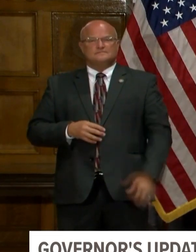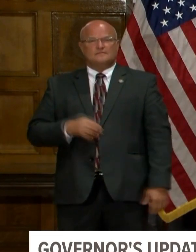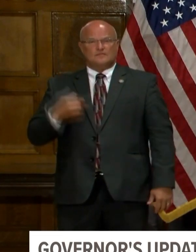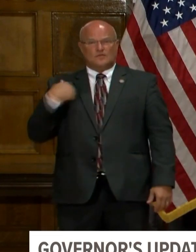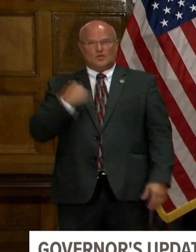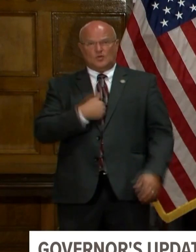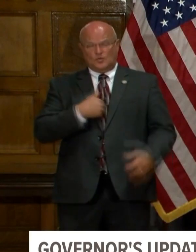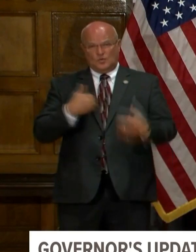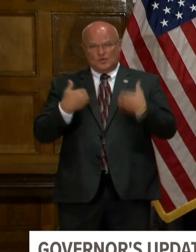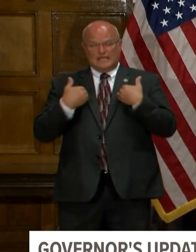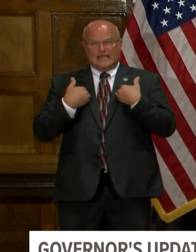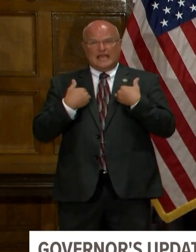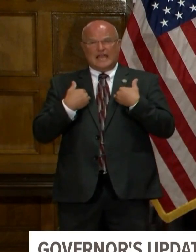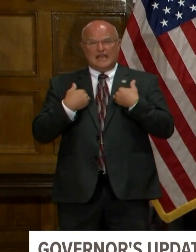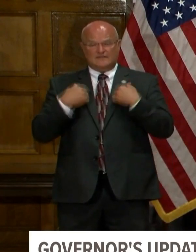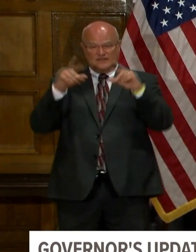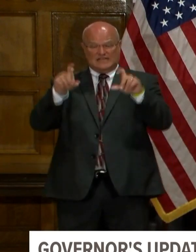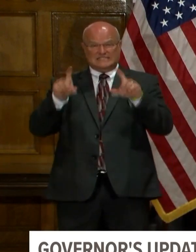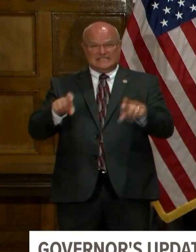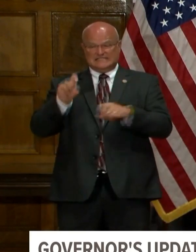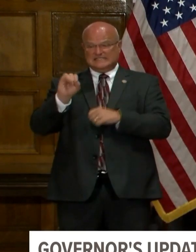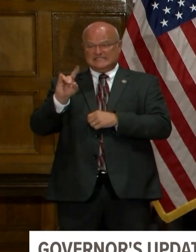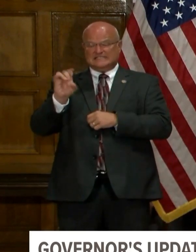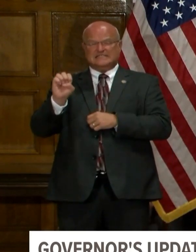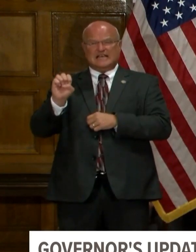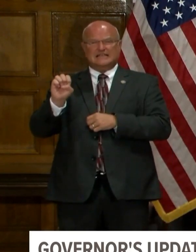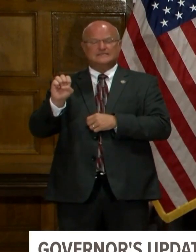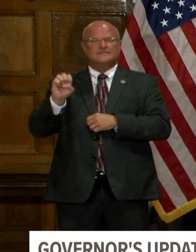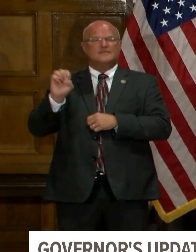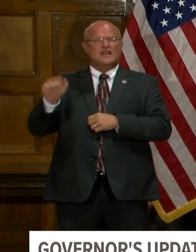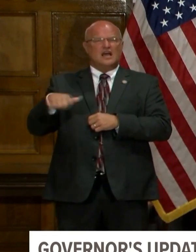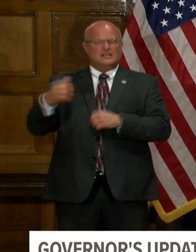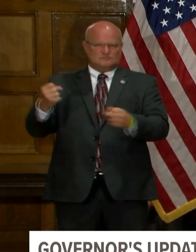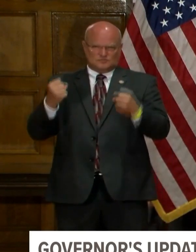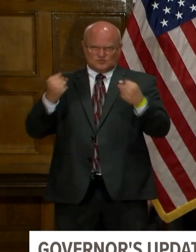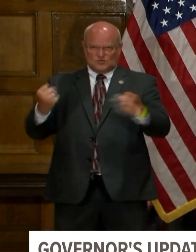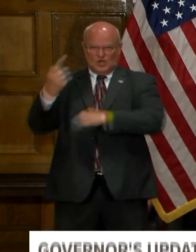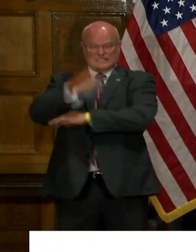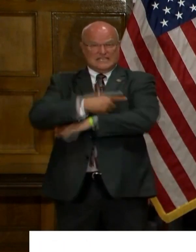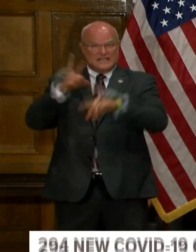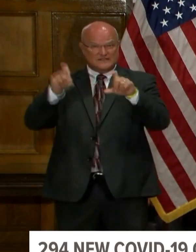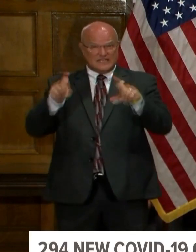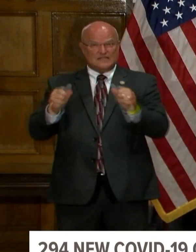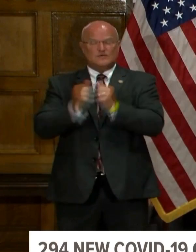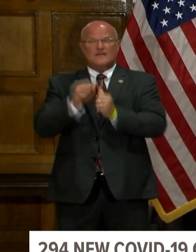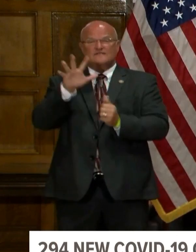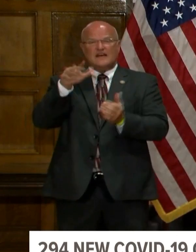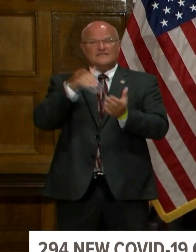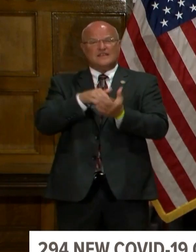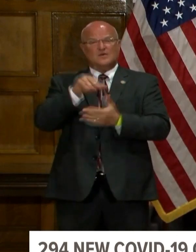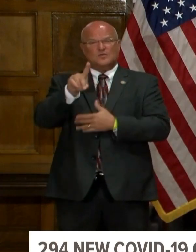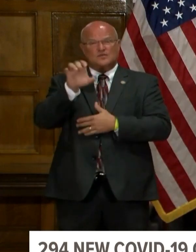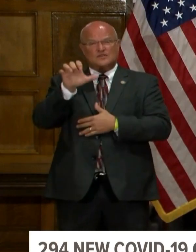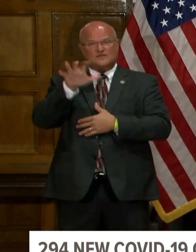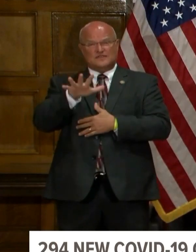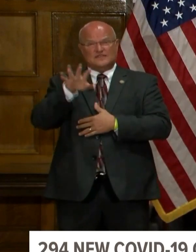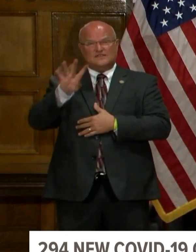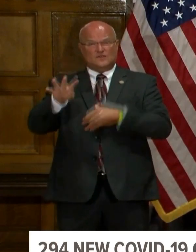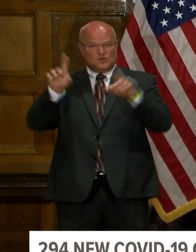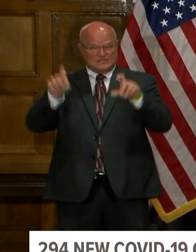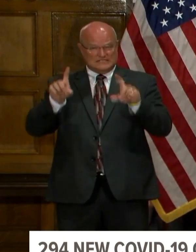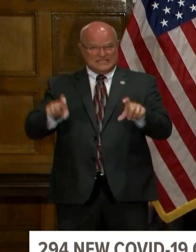We have, on our testing side, another strong day of testing with 5,154